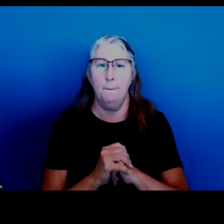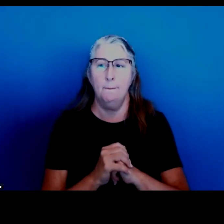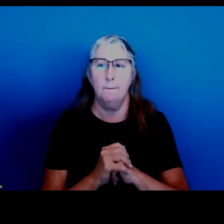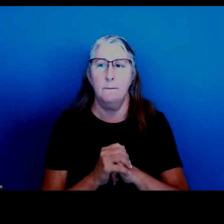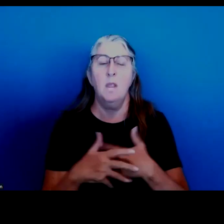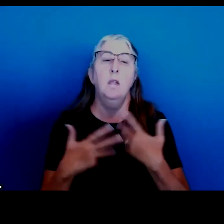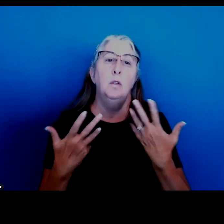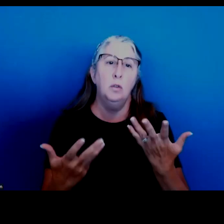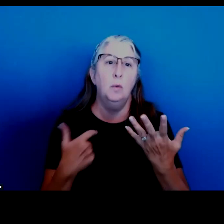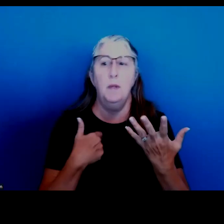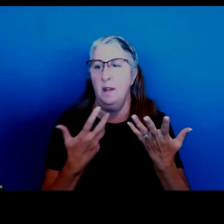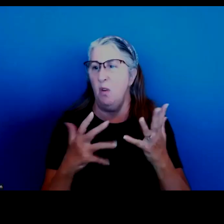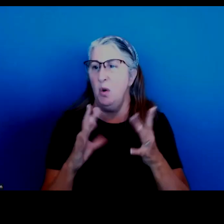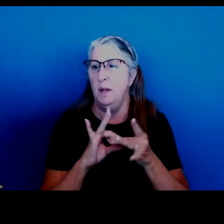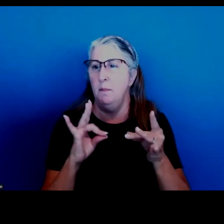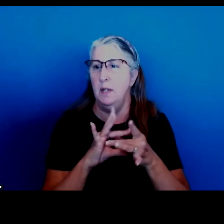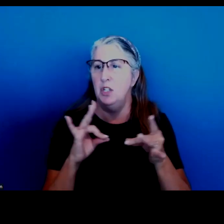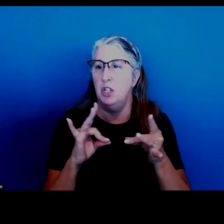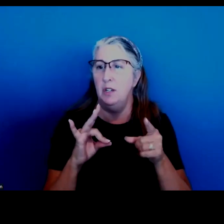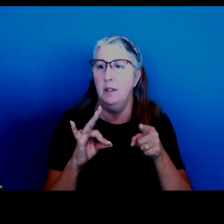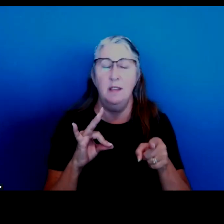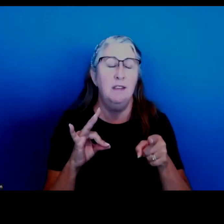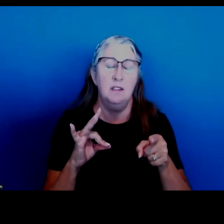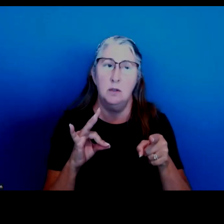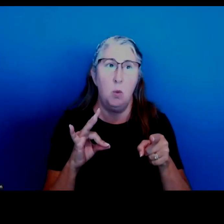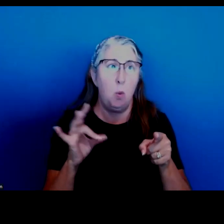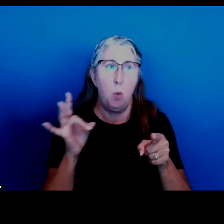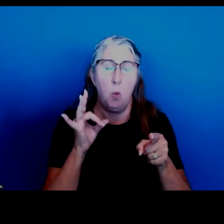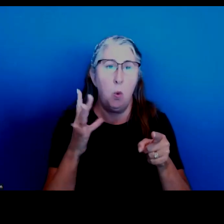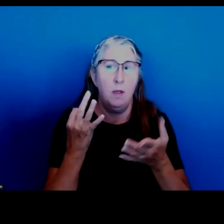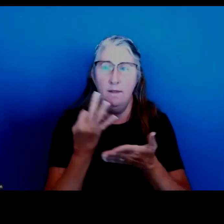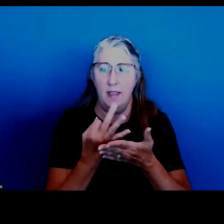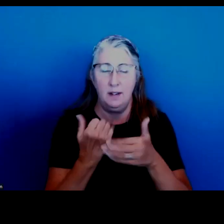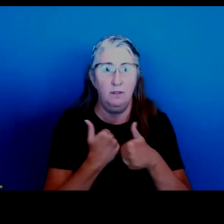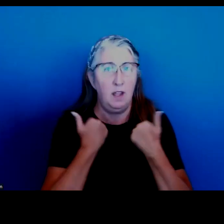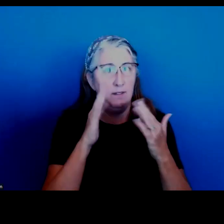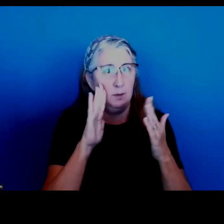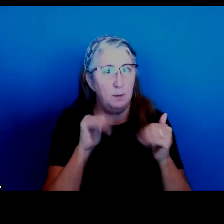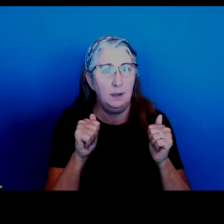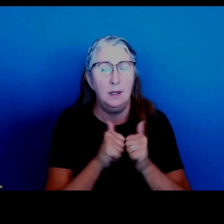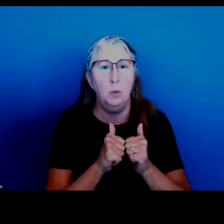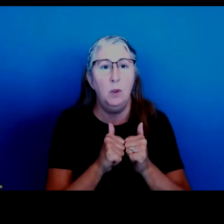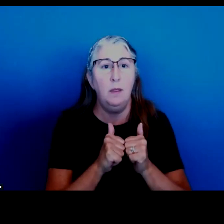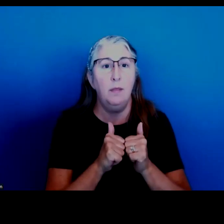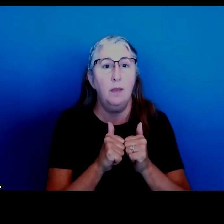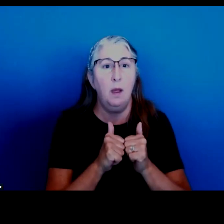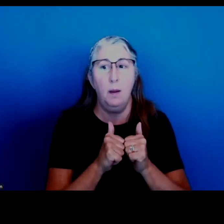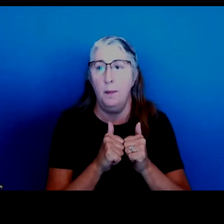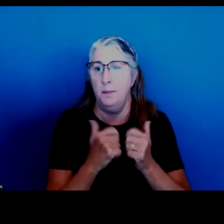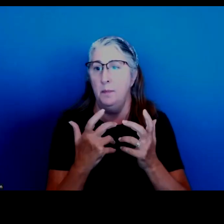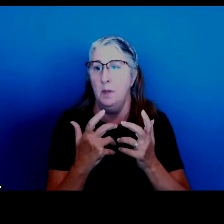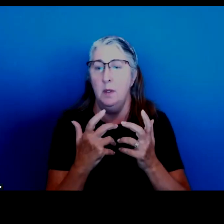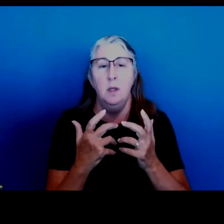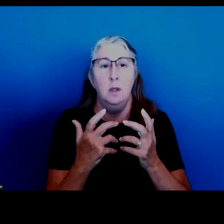I've already mentioned this frightening fact of life expectancy among Black